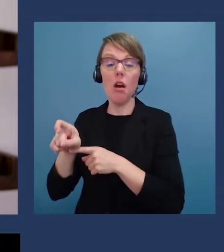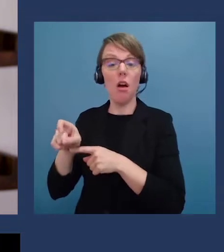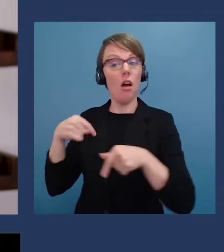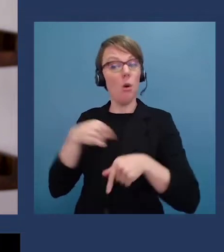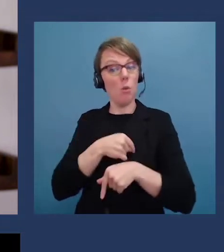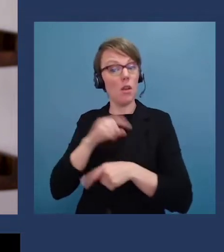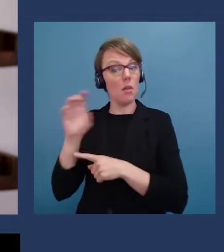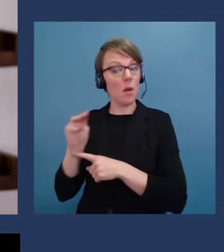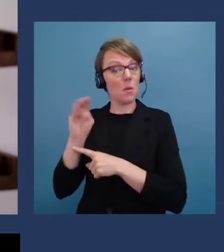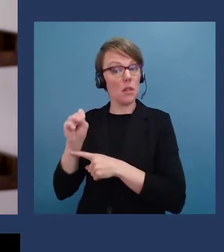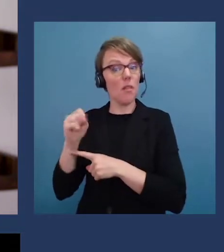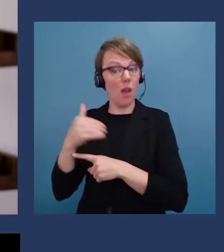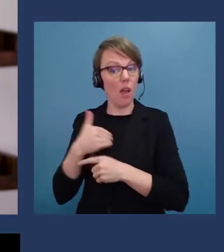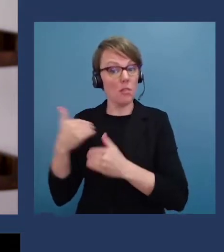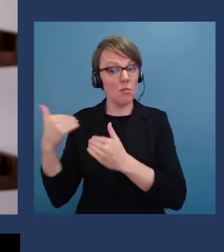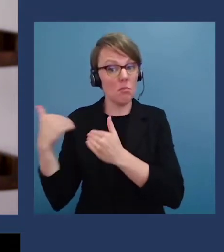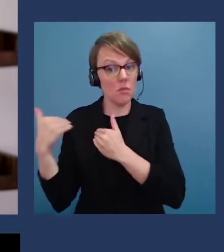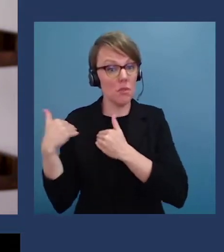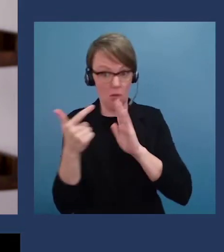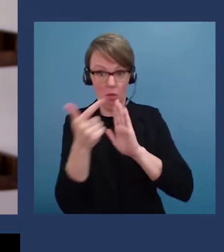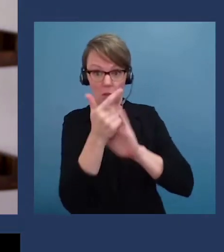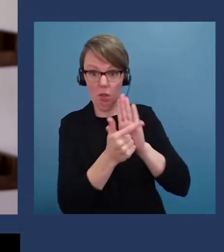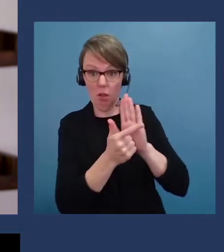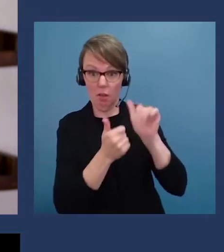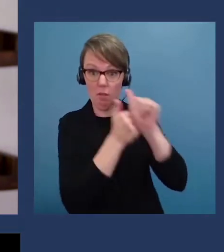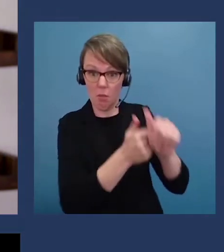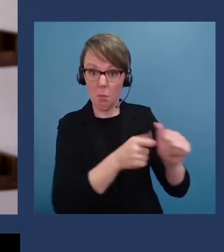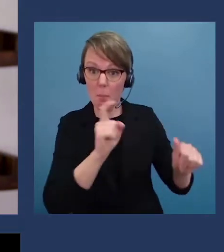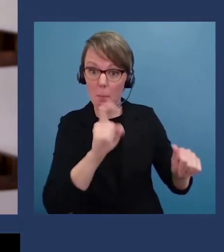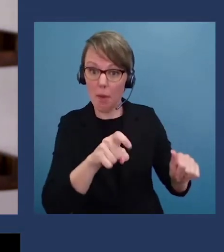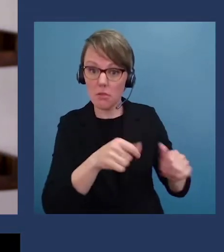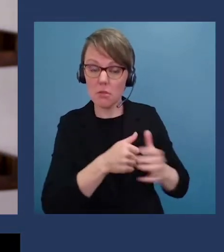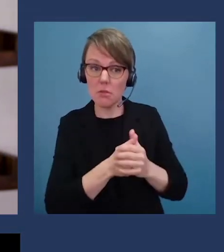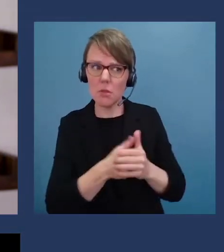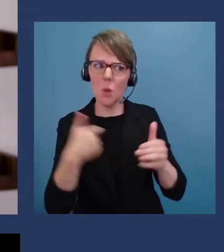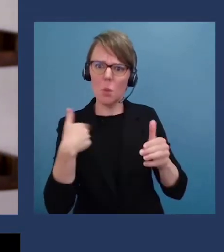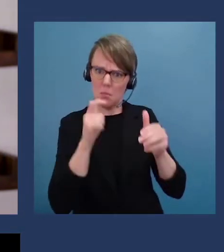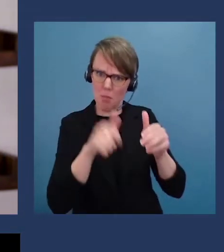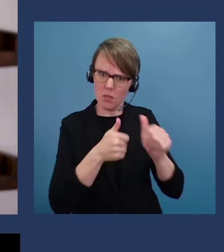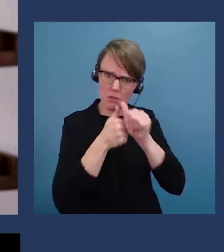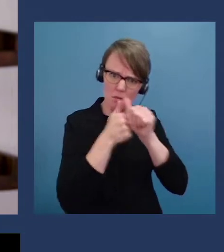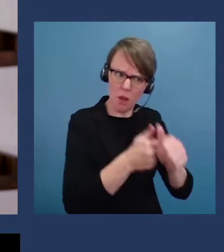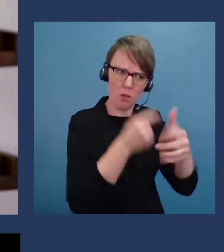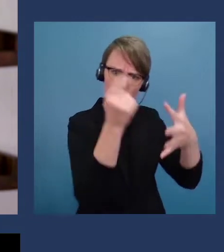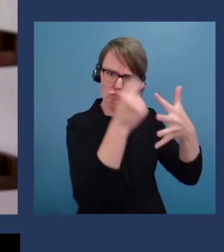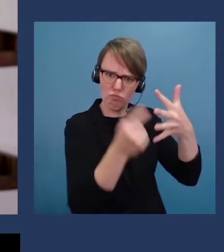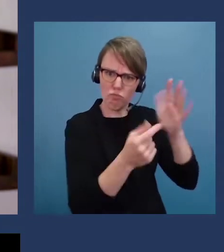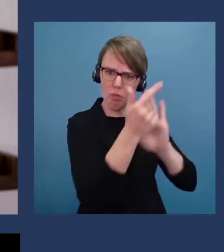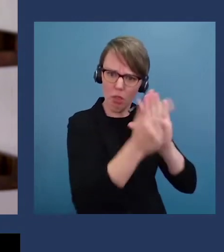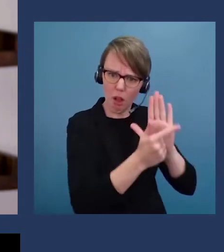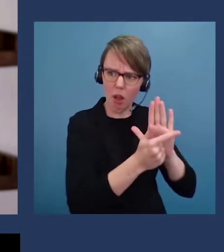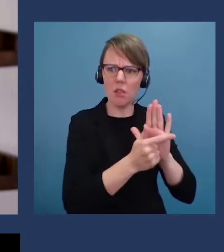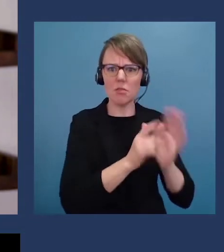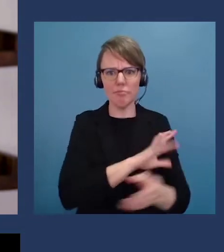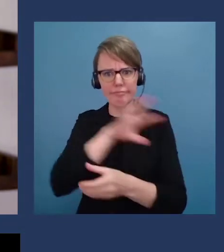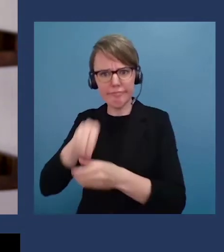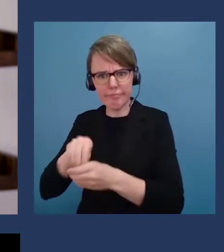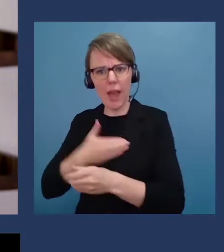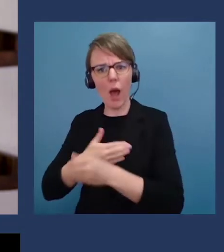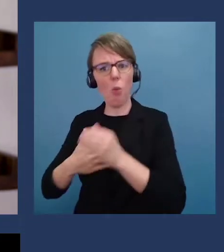is in the needs of the community here. Because the more we understand deeply how to